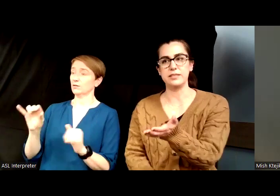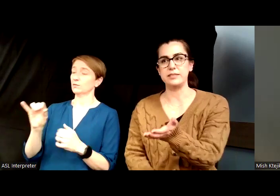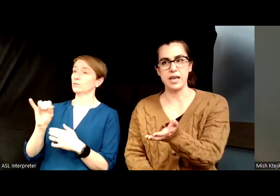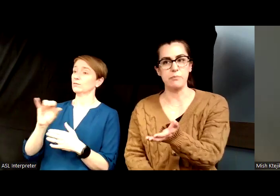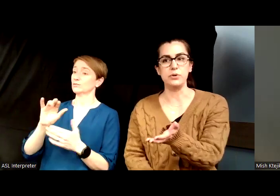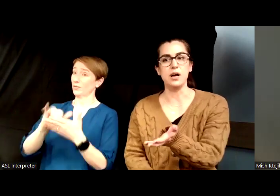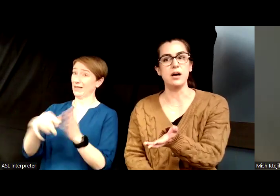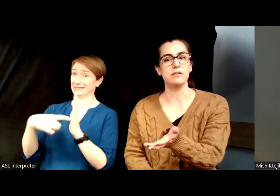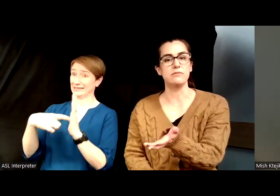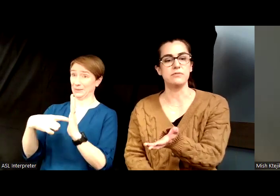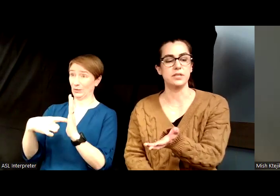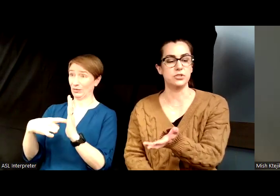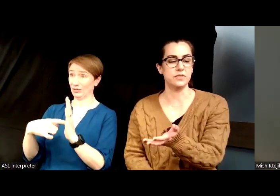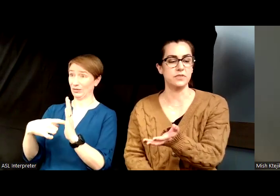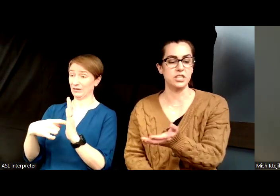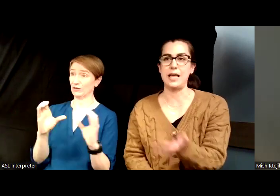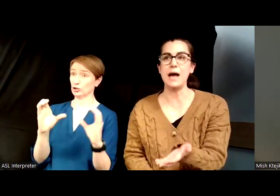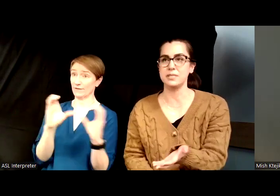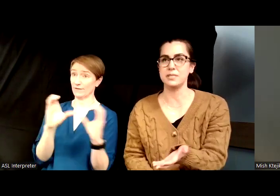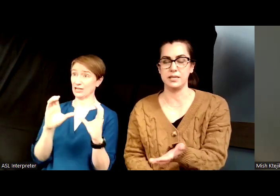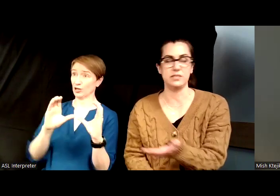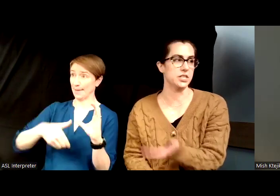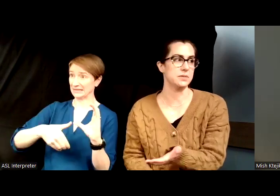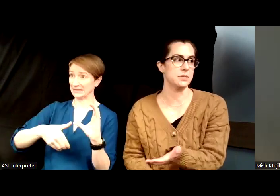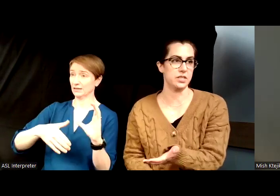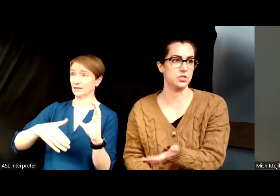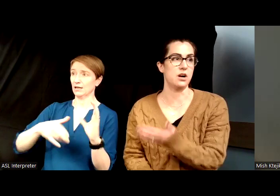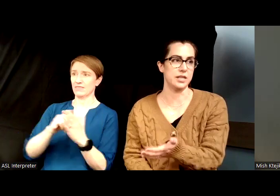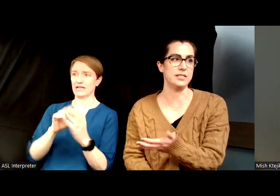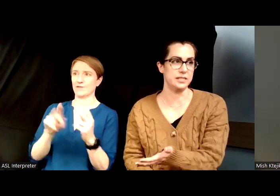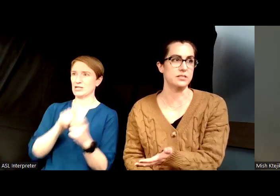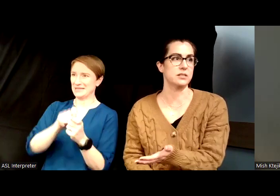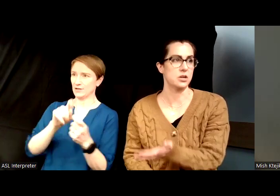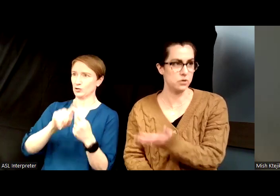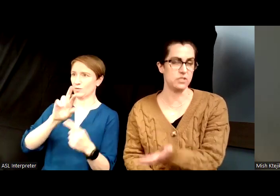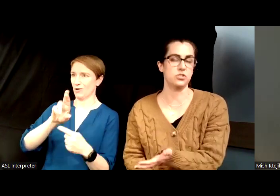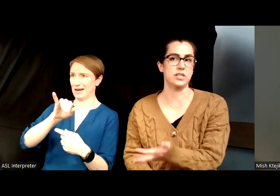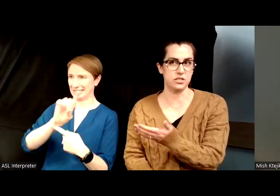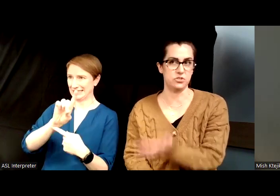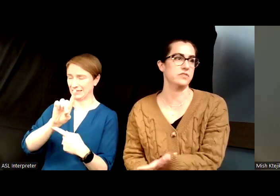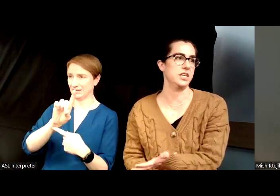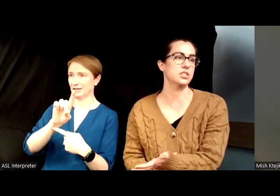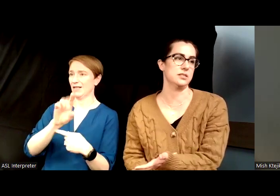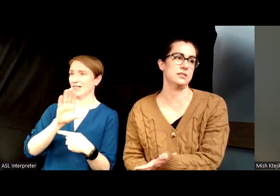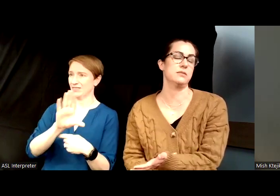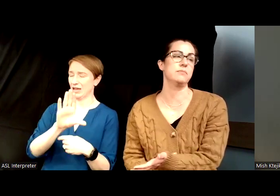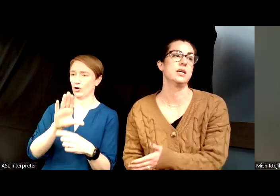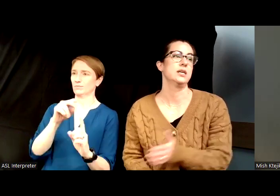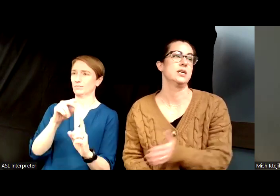this example of certification lapsing is very specific to RID's credential and certification